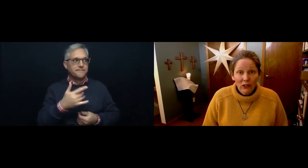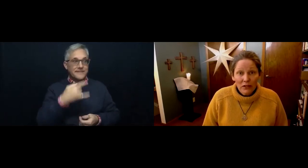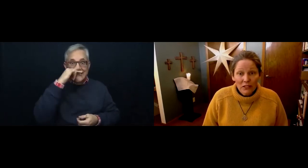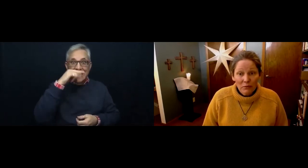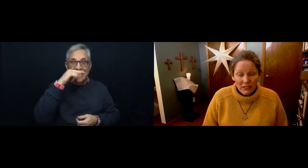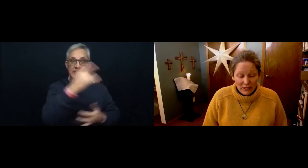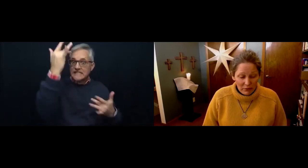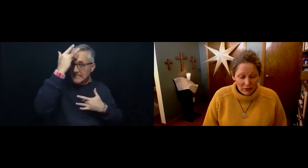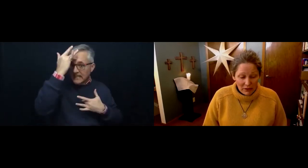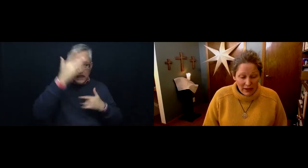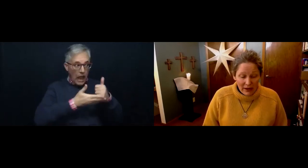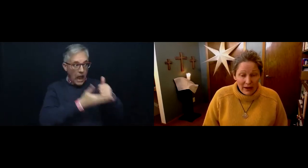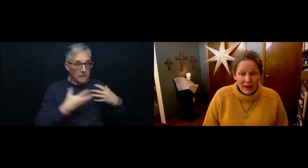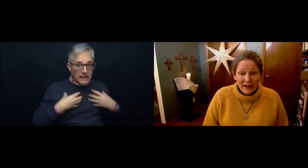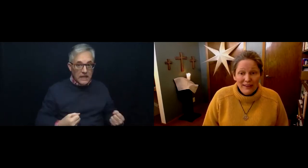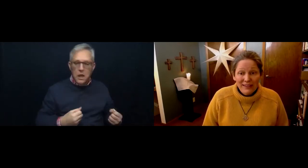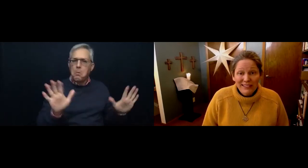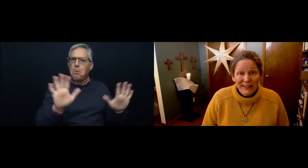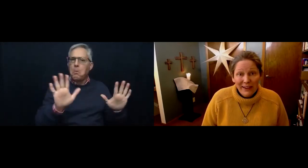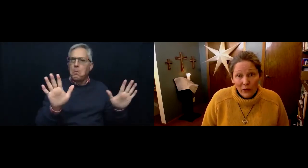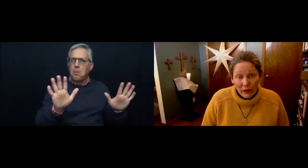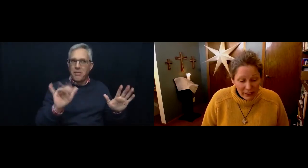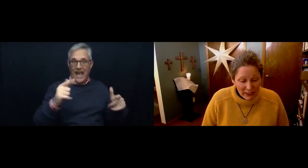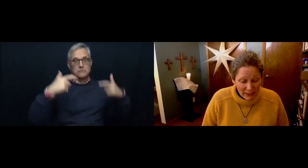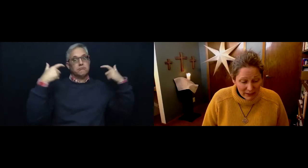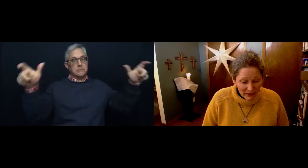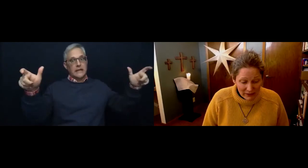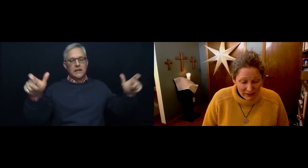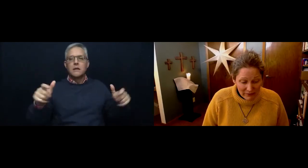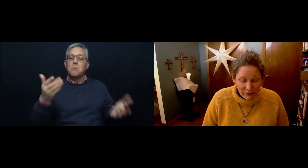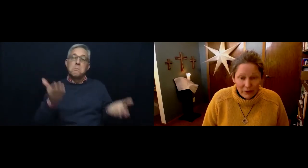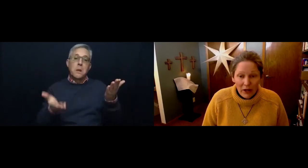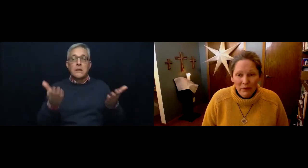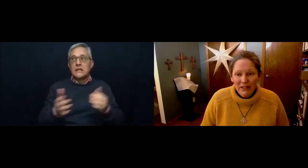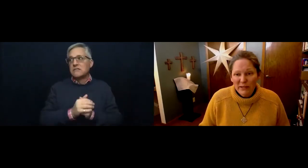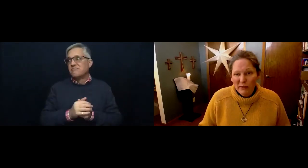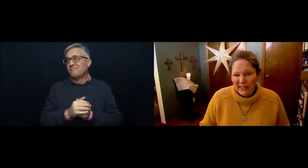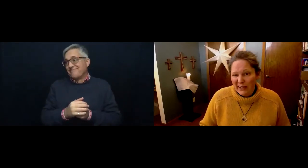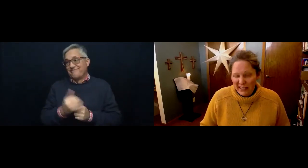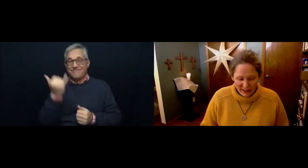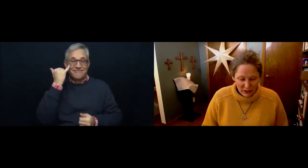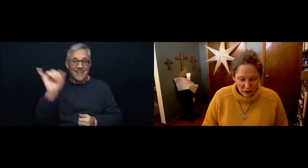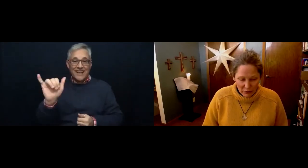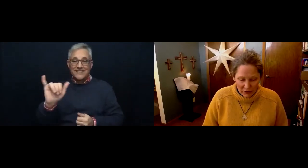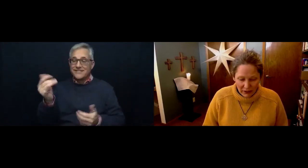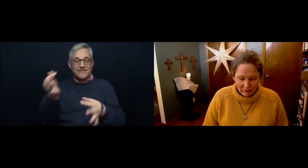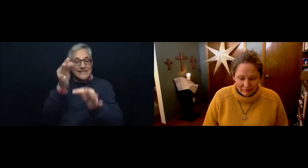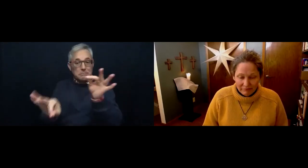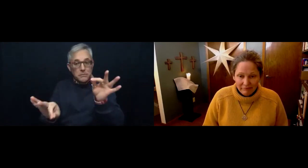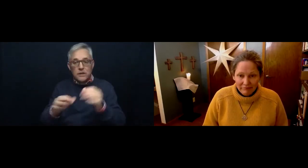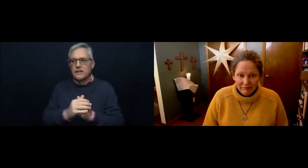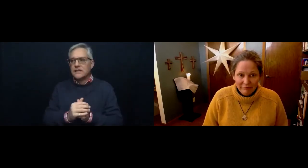It can also be as simple as seeing a request for helping somebody get into the church